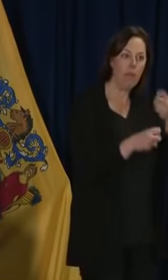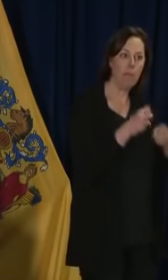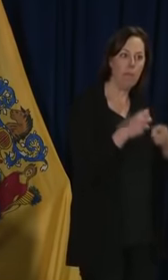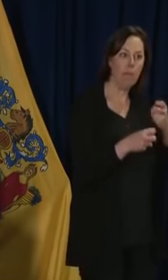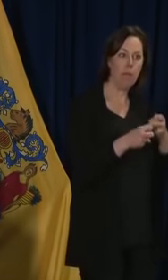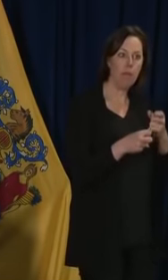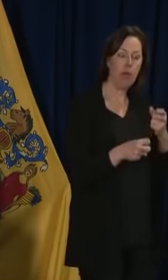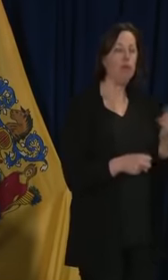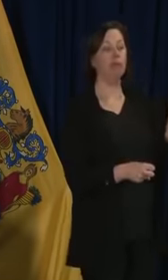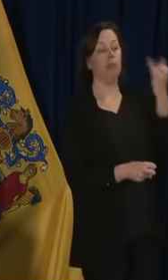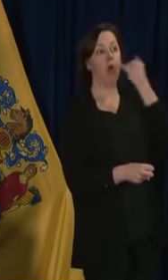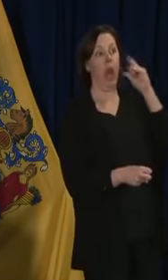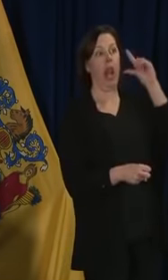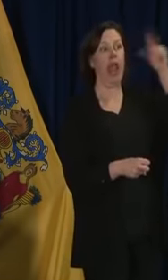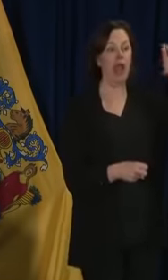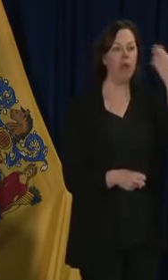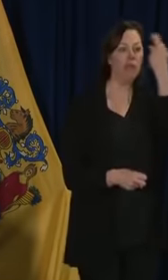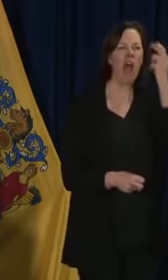on me.